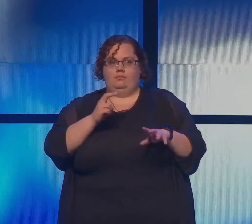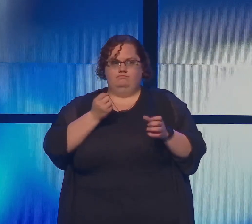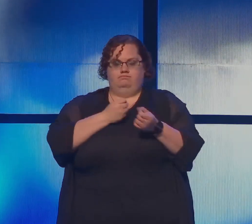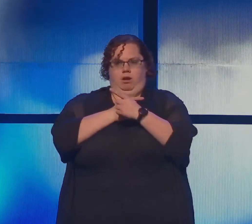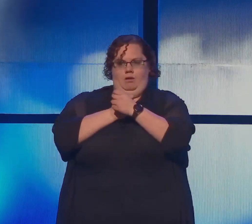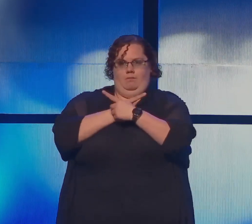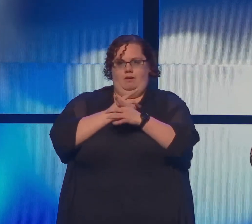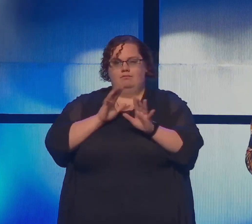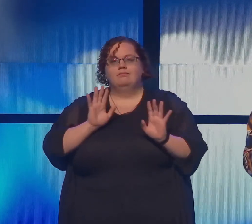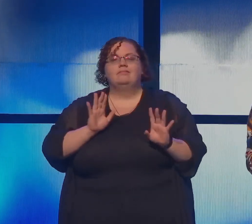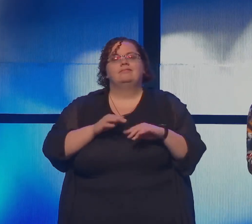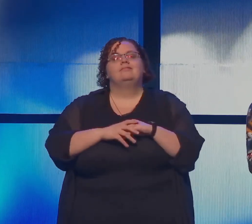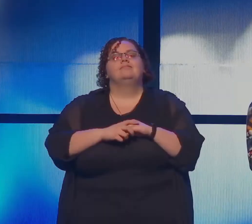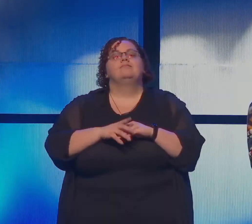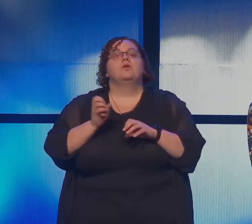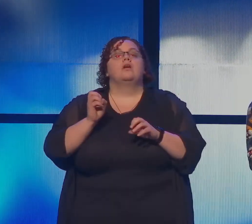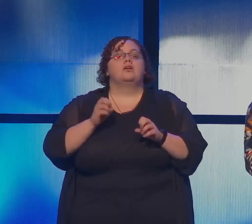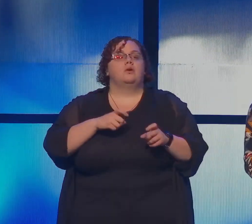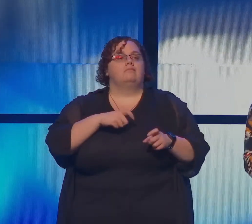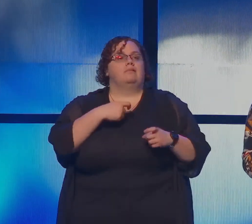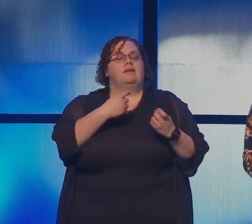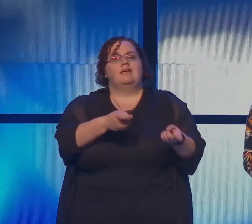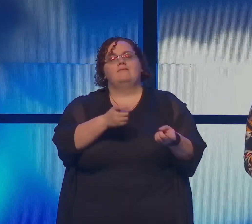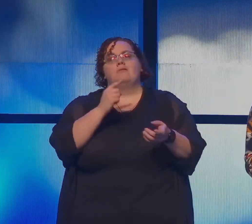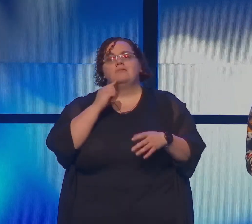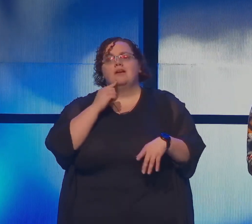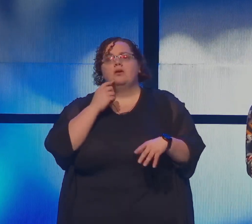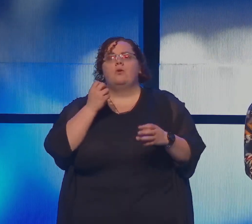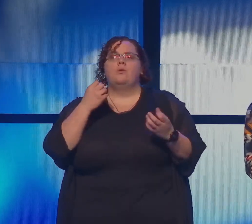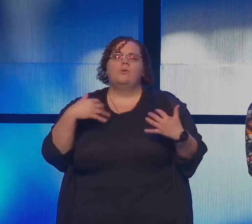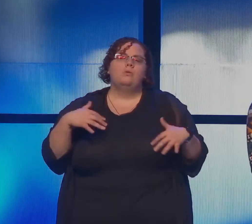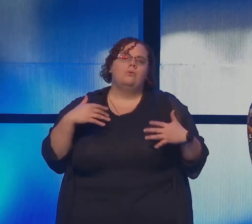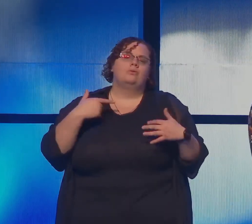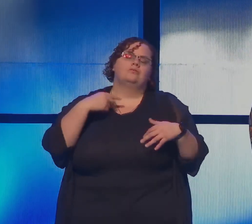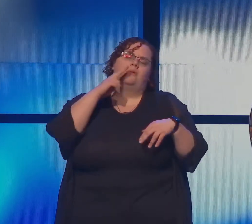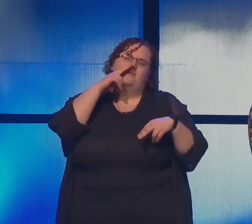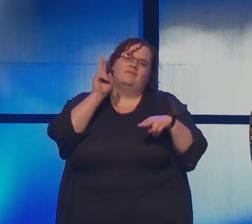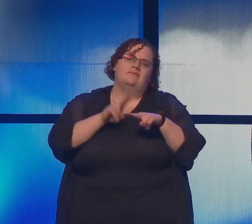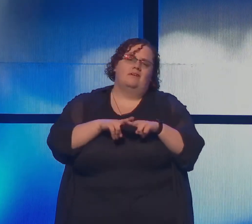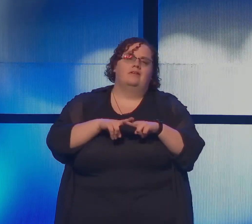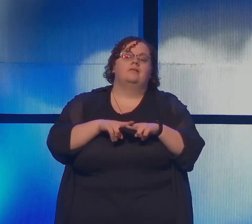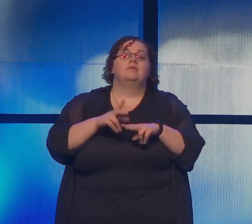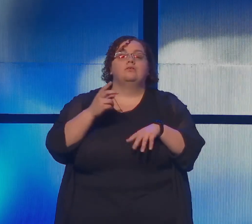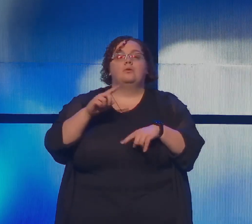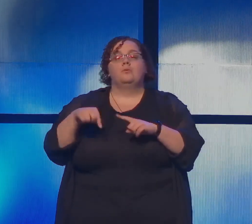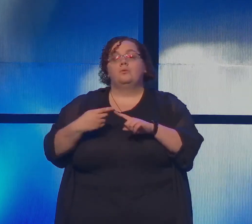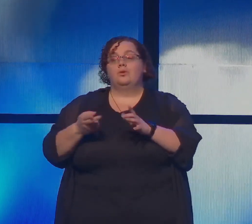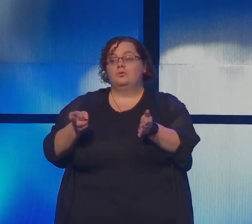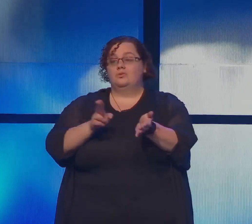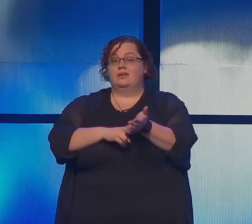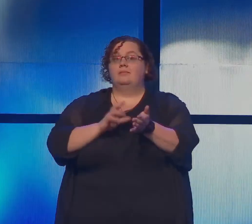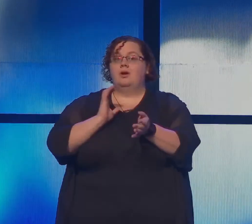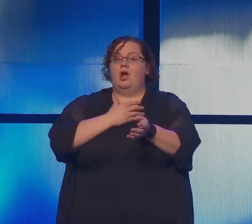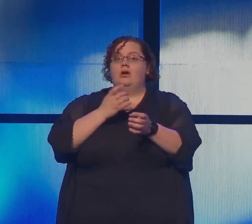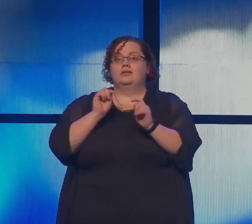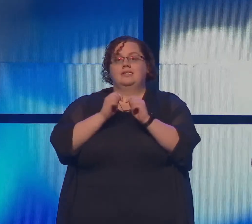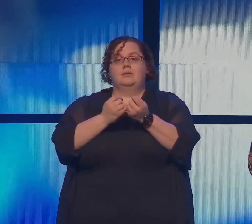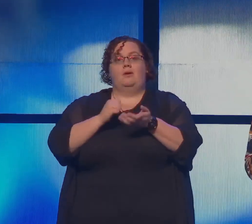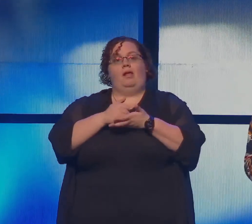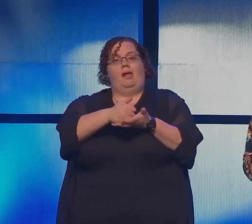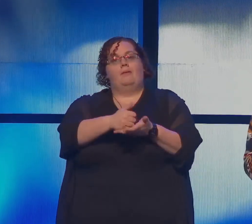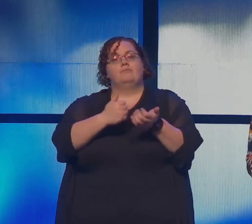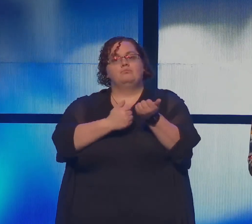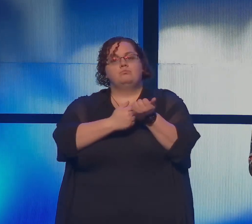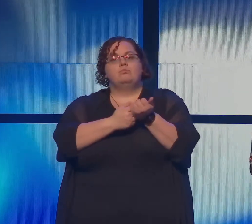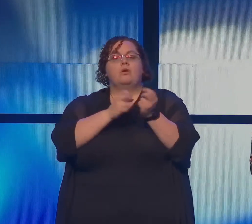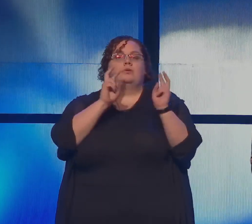know. And you can hand out candy. It is so much fun. So when you sign up, our team will be there to help you with